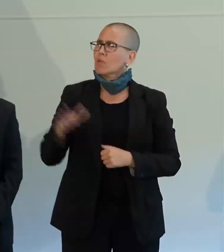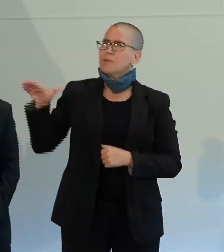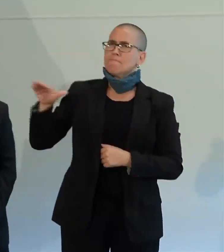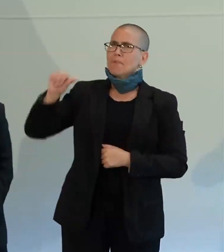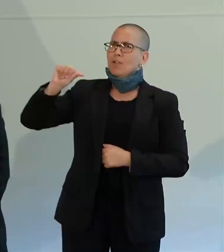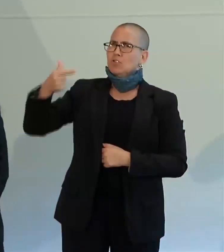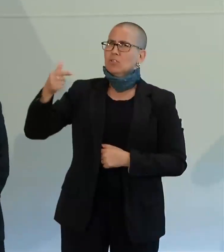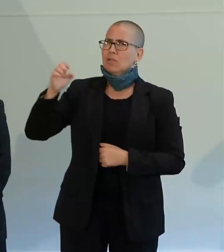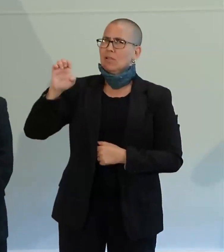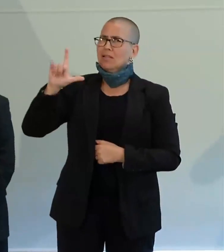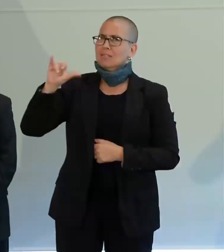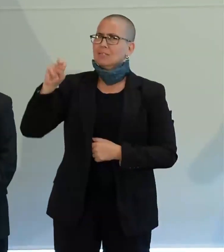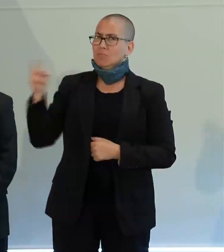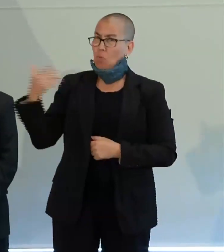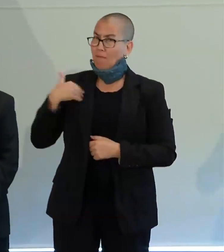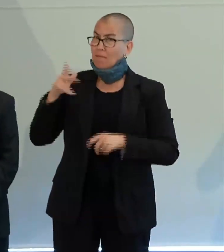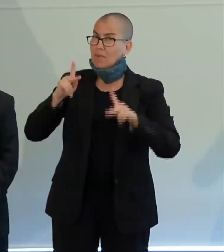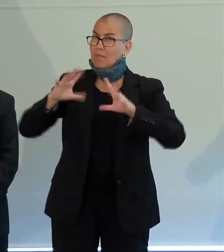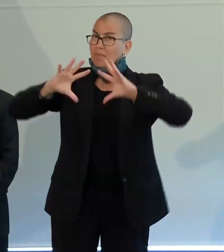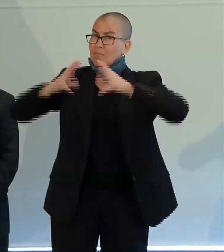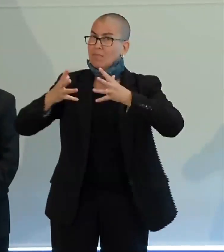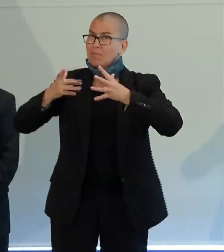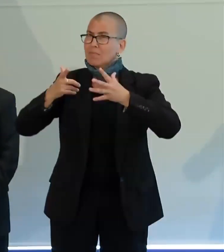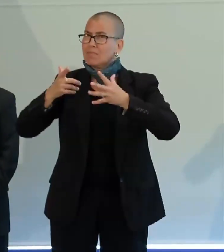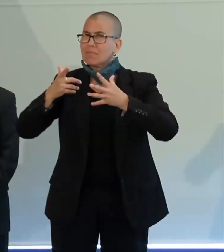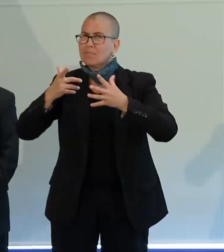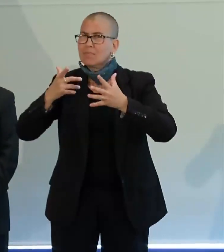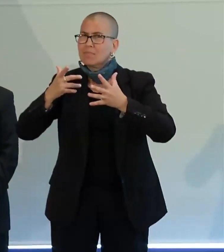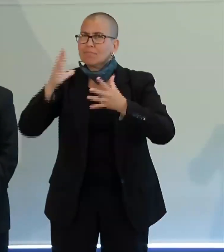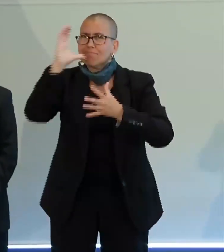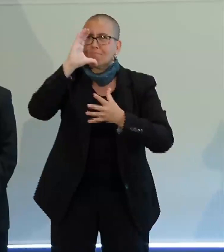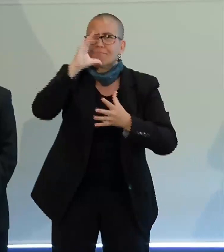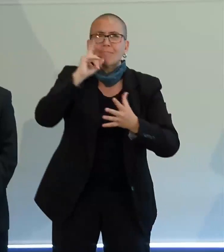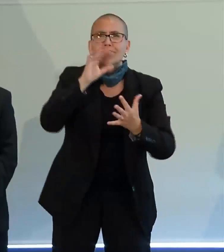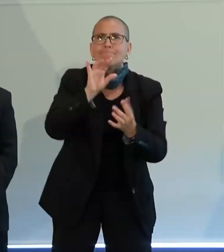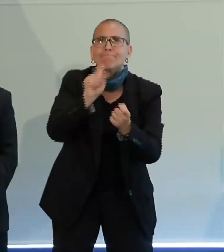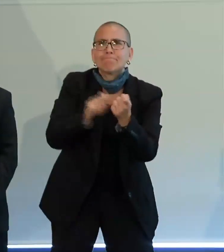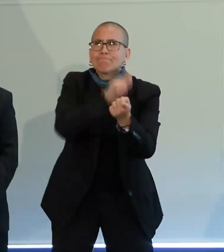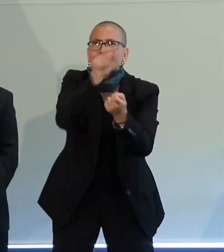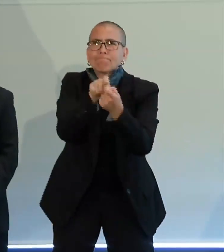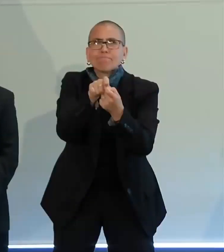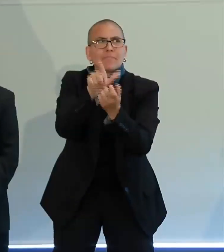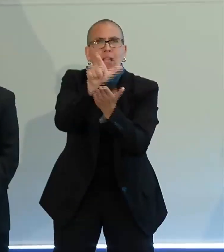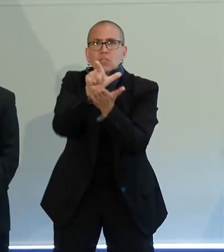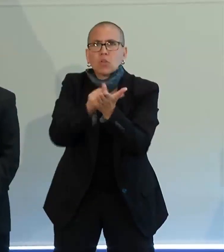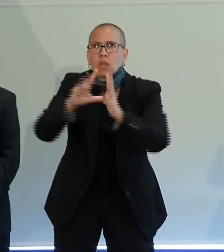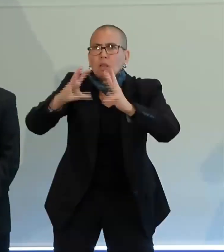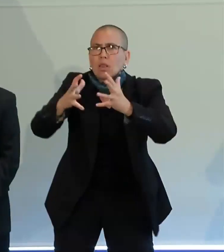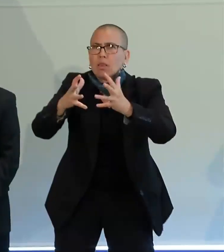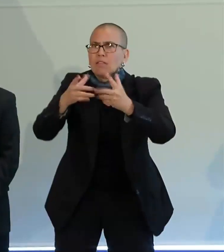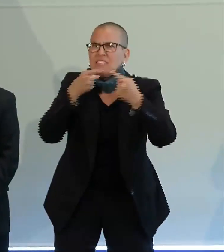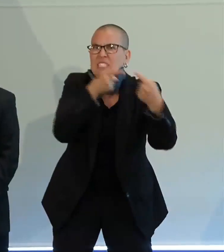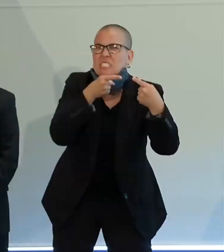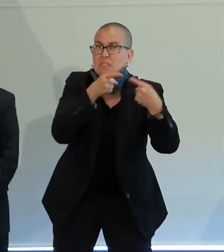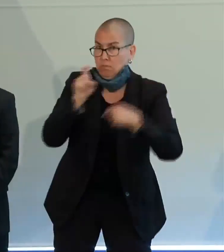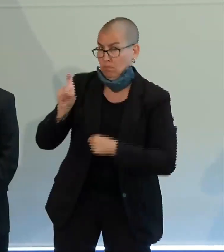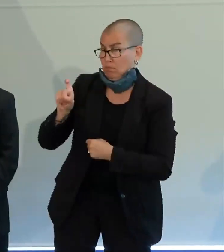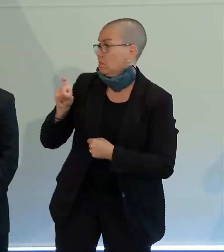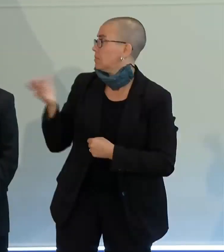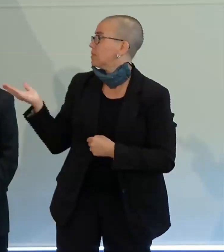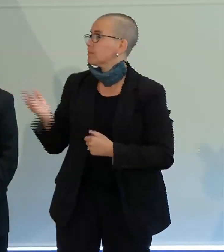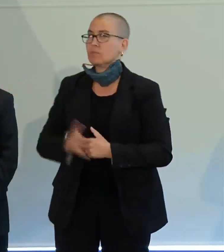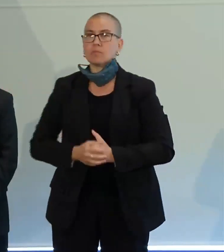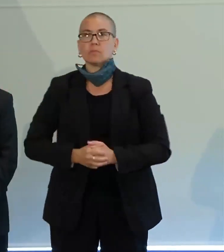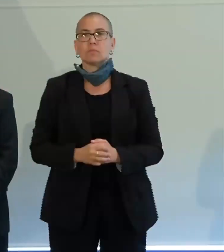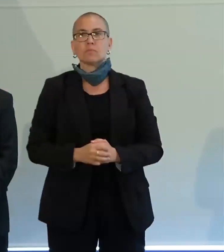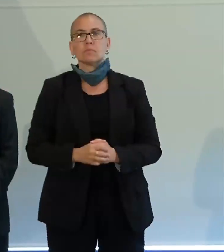will you be seeking some sort of outside counsel or special counsel as you're authorized to do under the law? At this time, I believe we have the team to complete